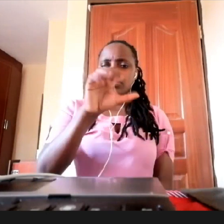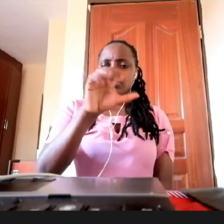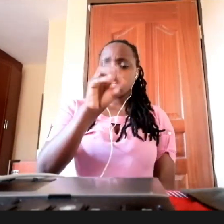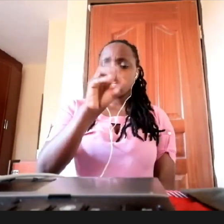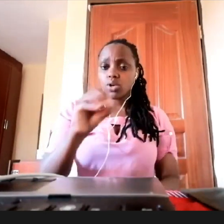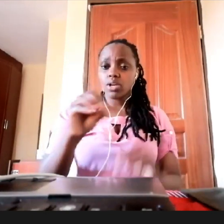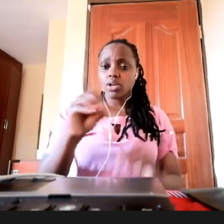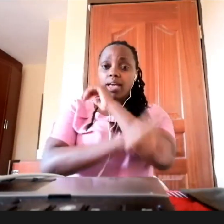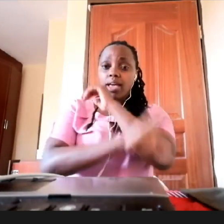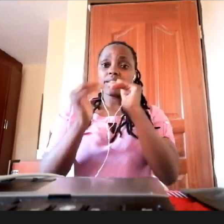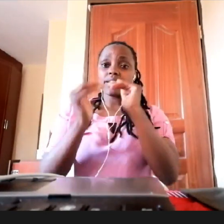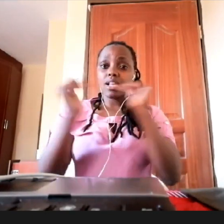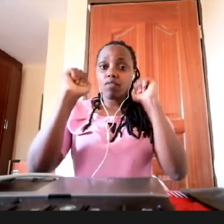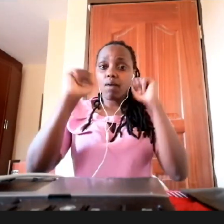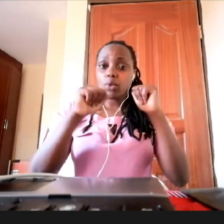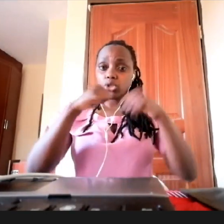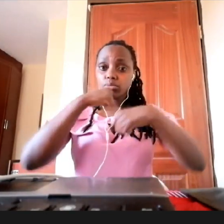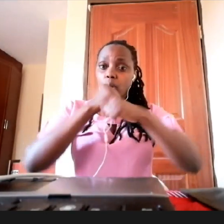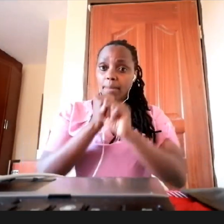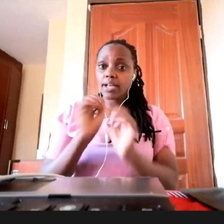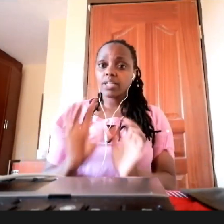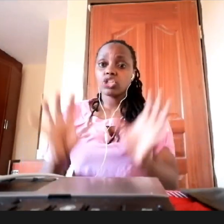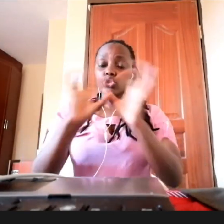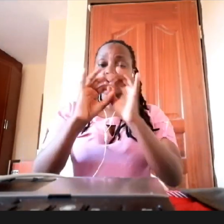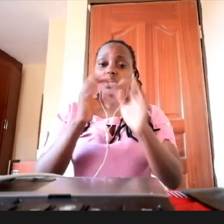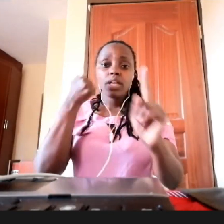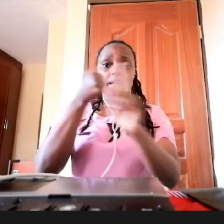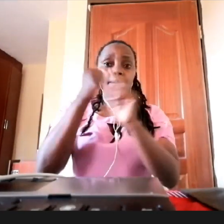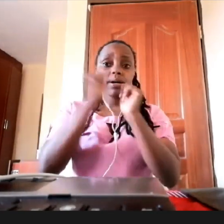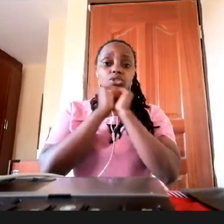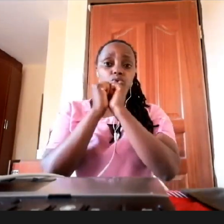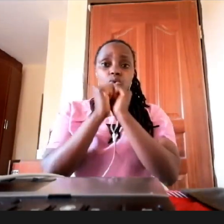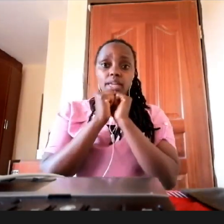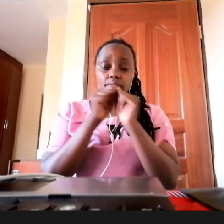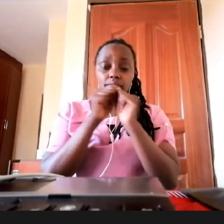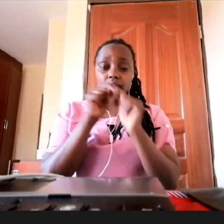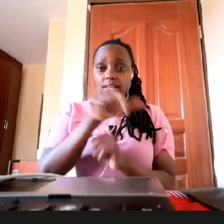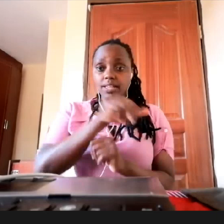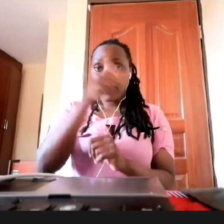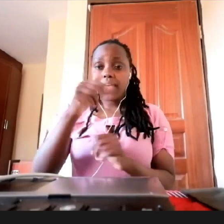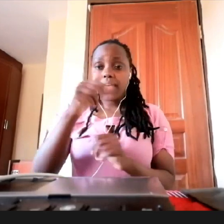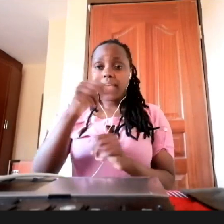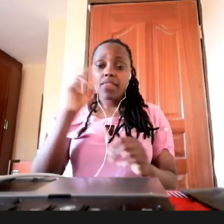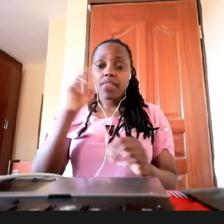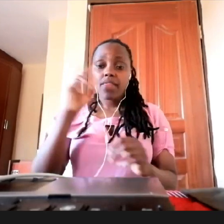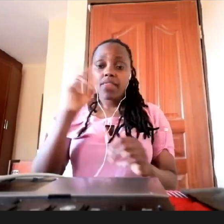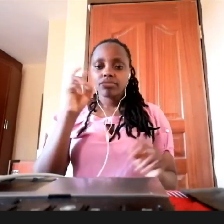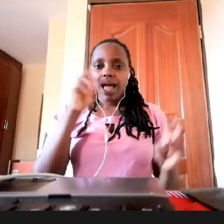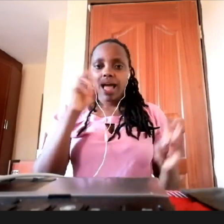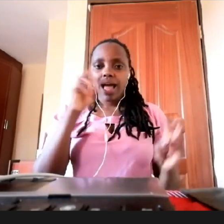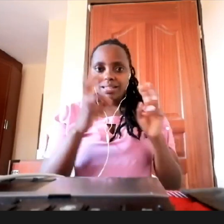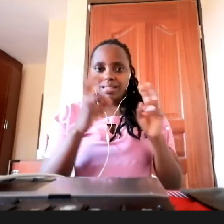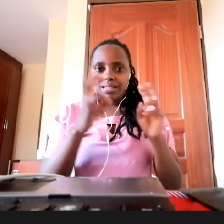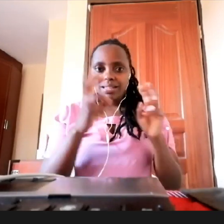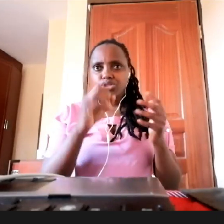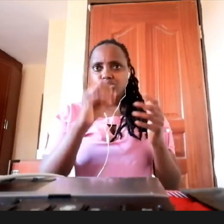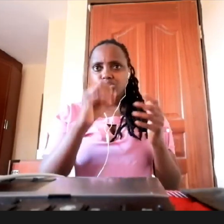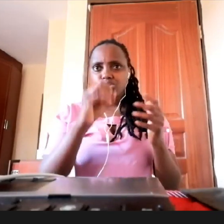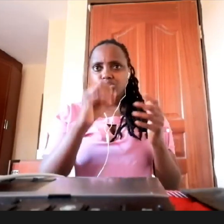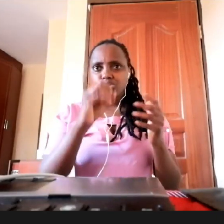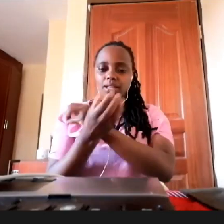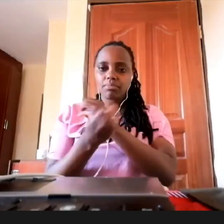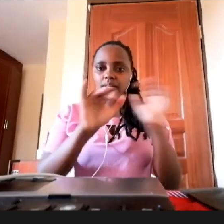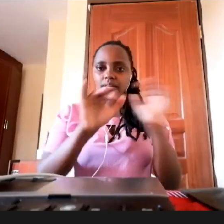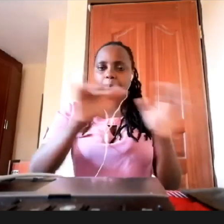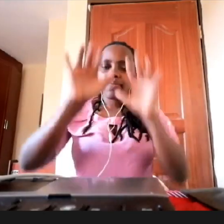we are able to make this joint impact together. So that is the other aspect of the reporting that I'm saying. The other important